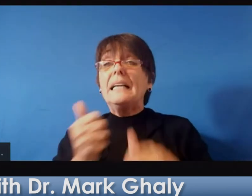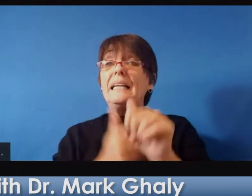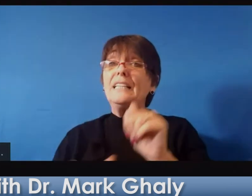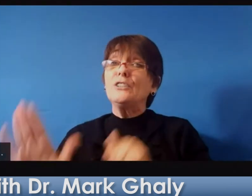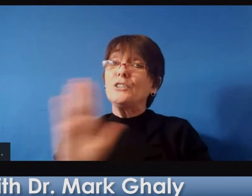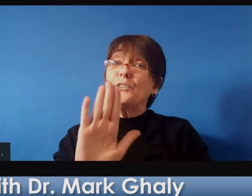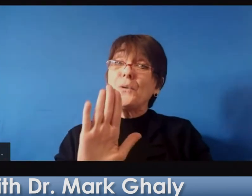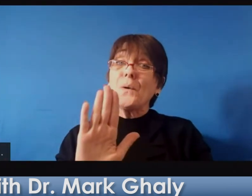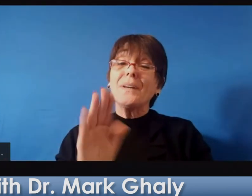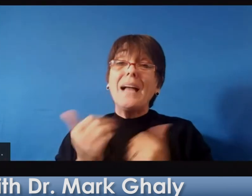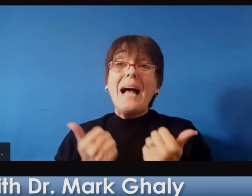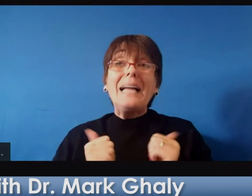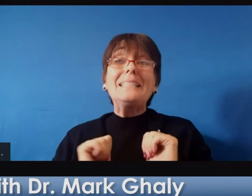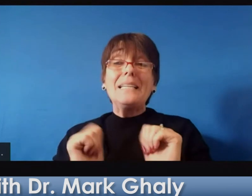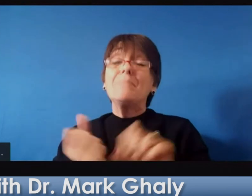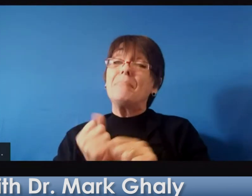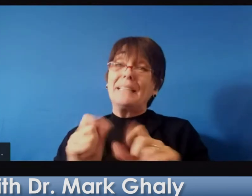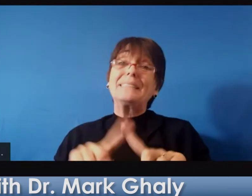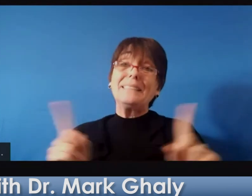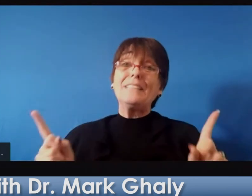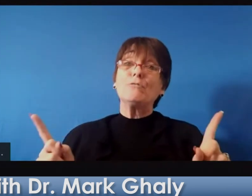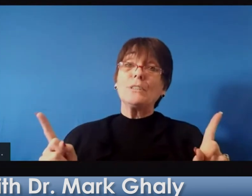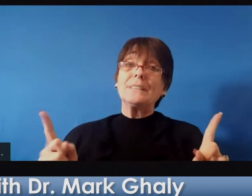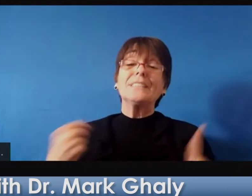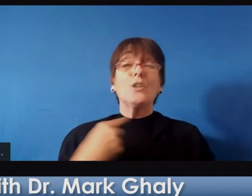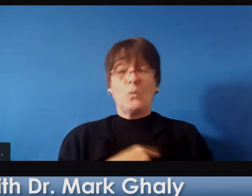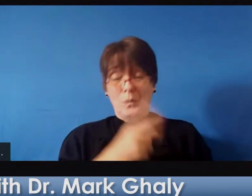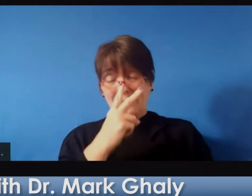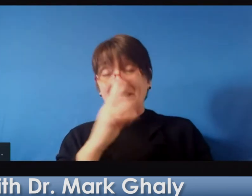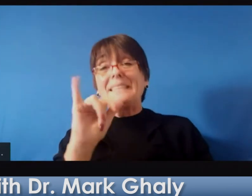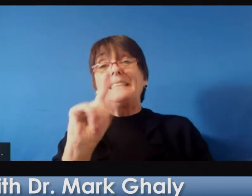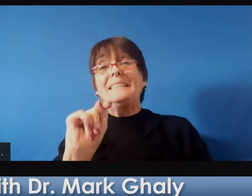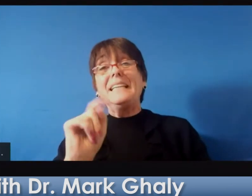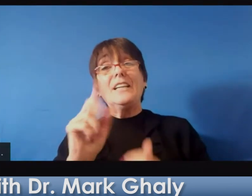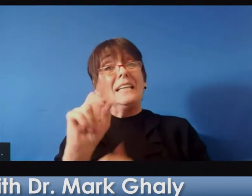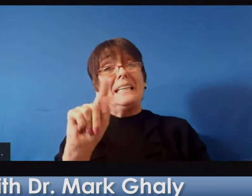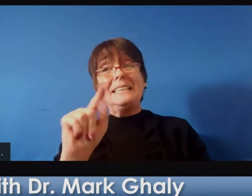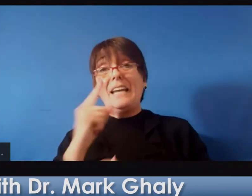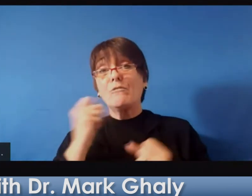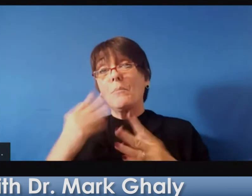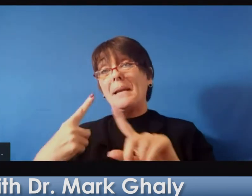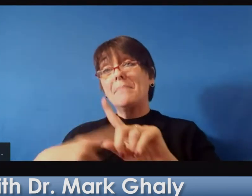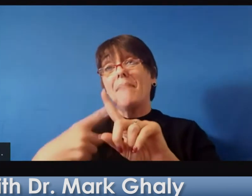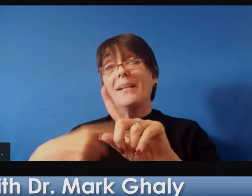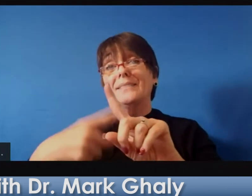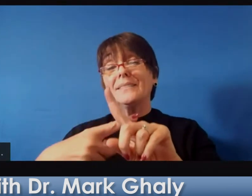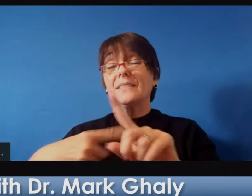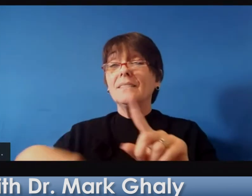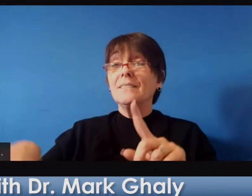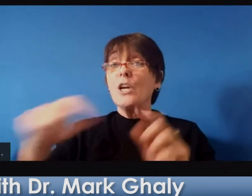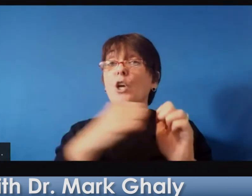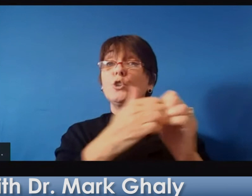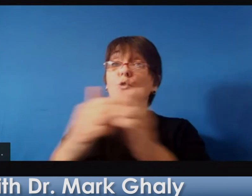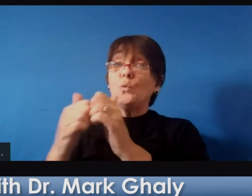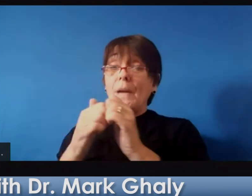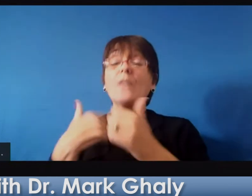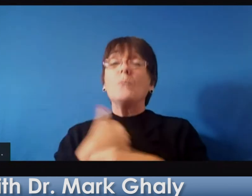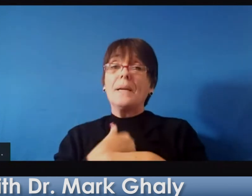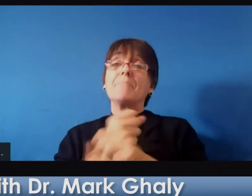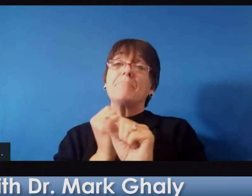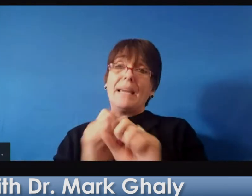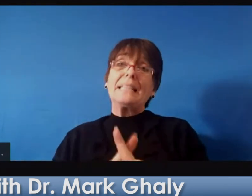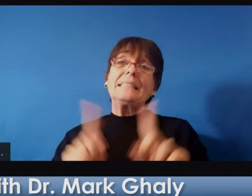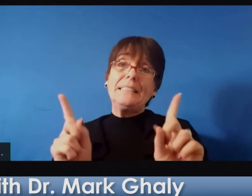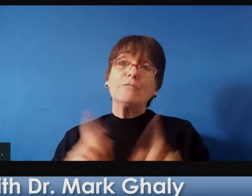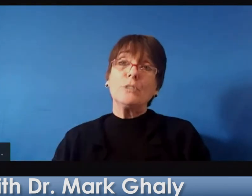a difference. We know that it does. We've seen it in our data for months, and it's together we can make that difference